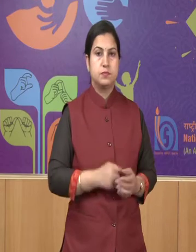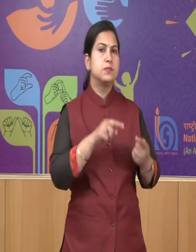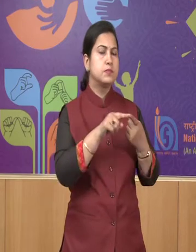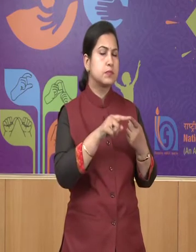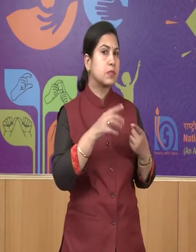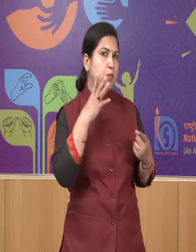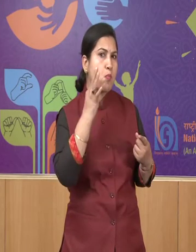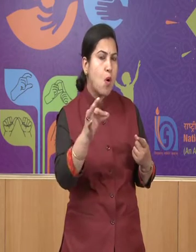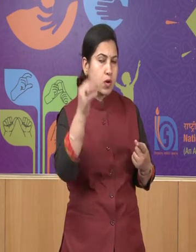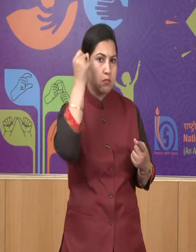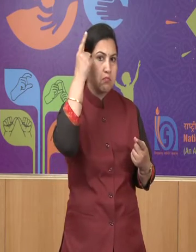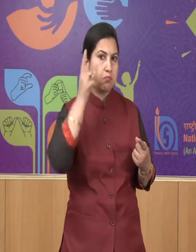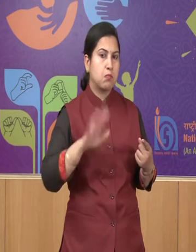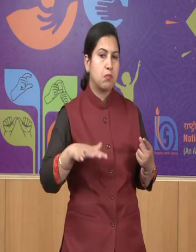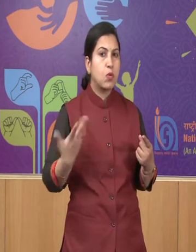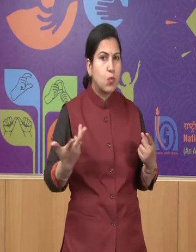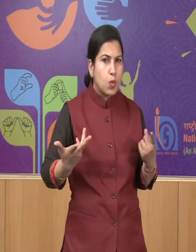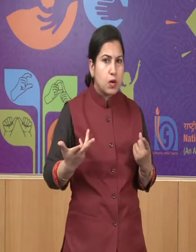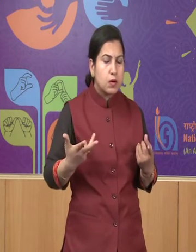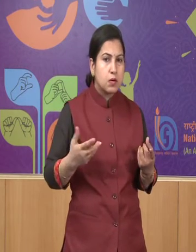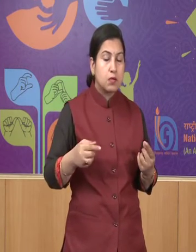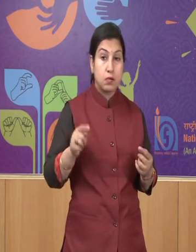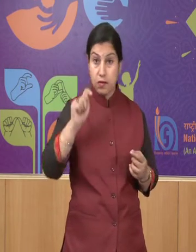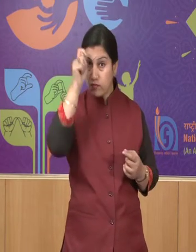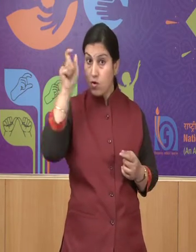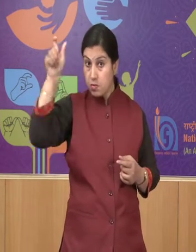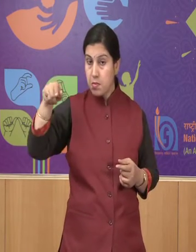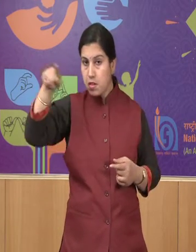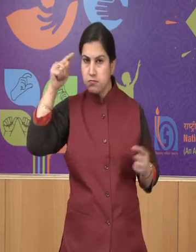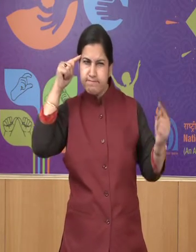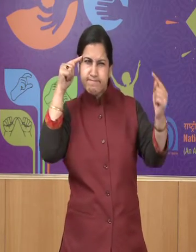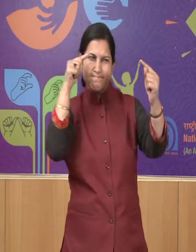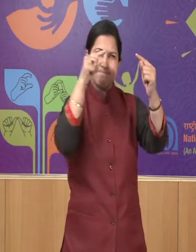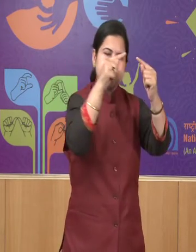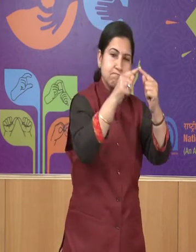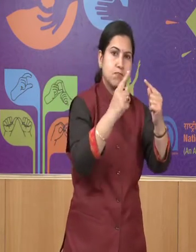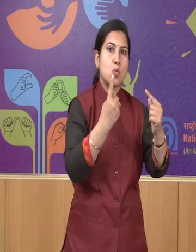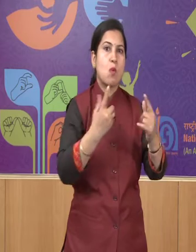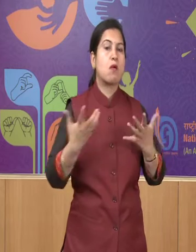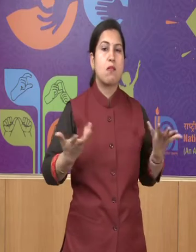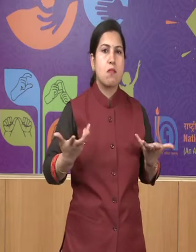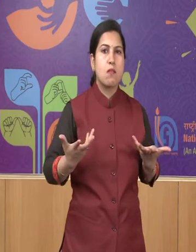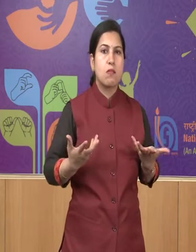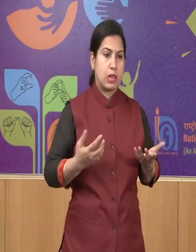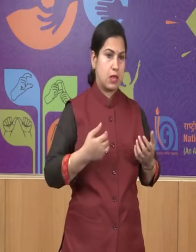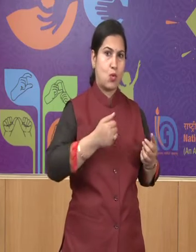is important to understand that the basic aim of the British in India was to